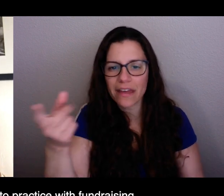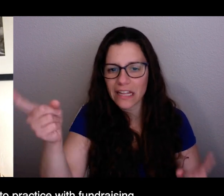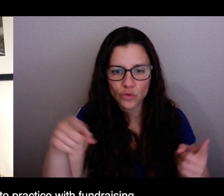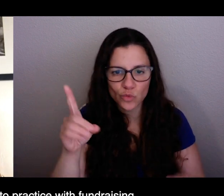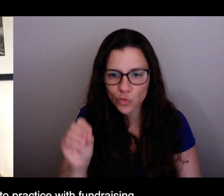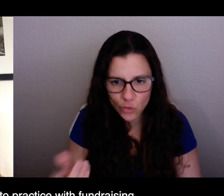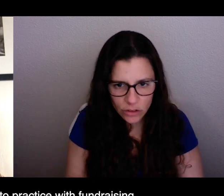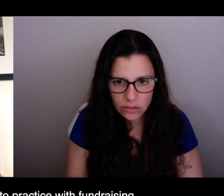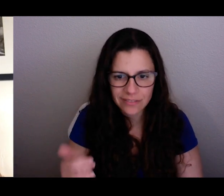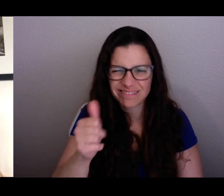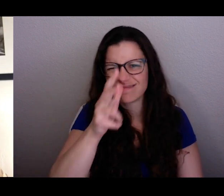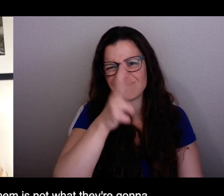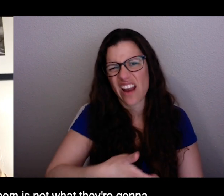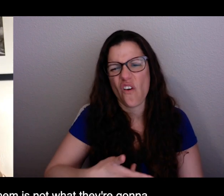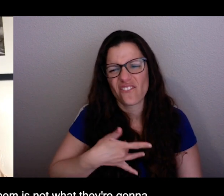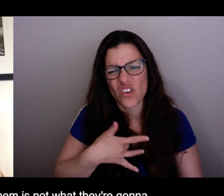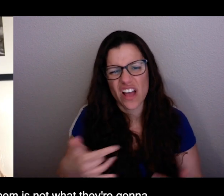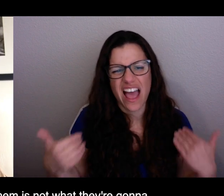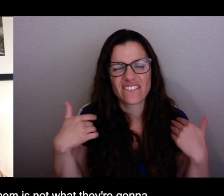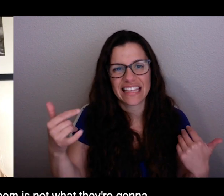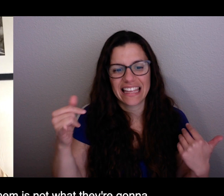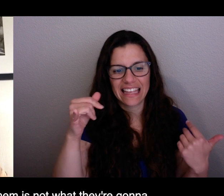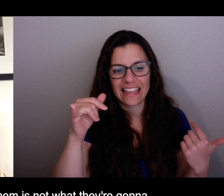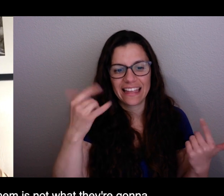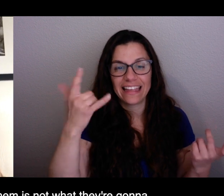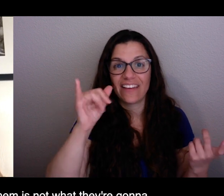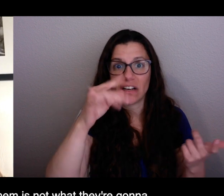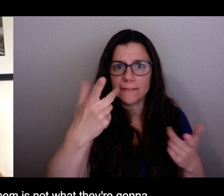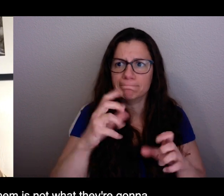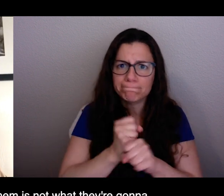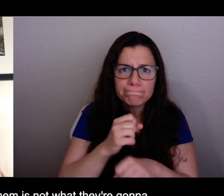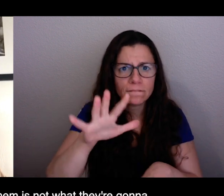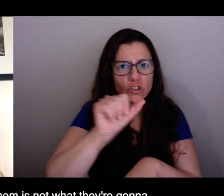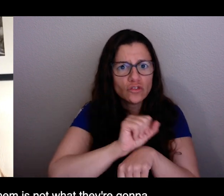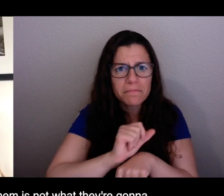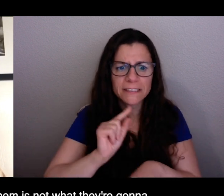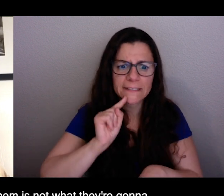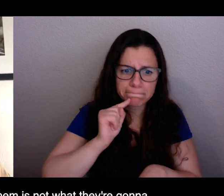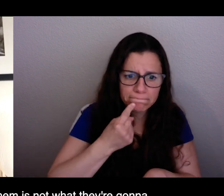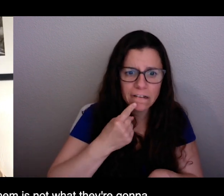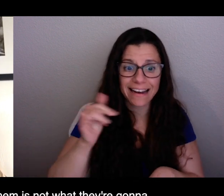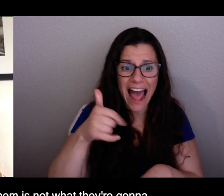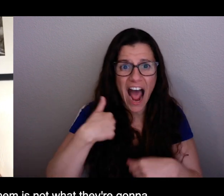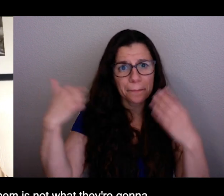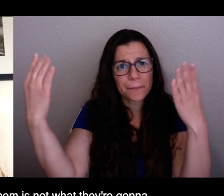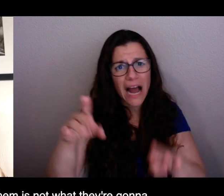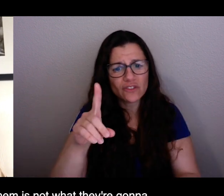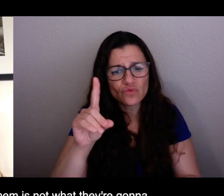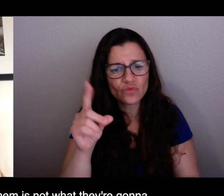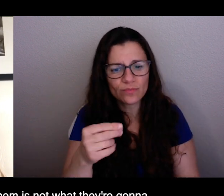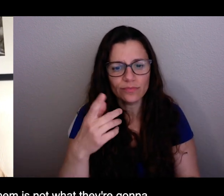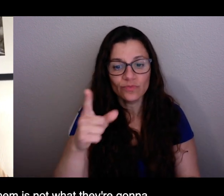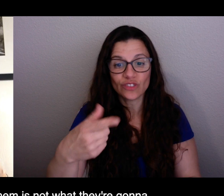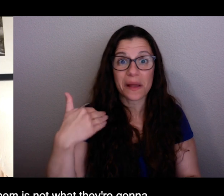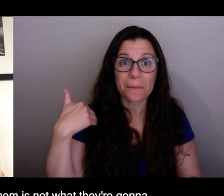there's always going to be a reason why what you're telling them is not what they're going to do. And that's a lousy feeling